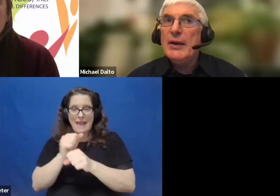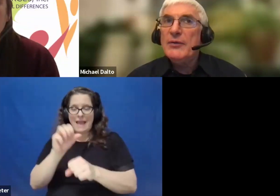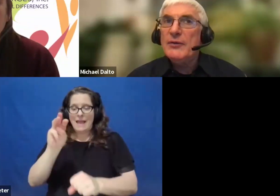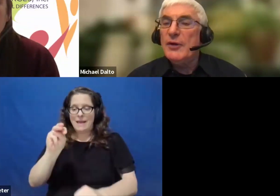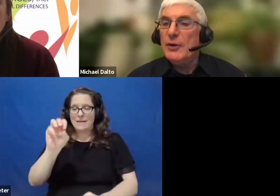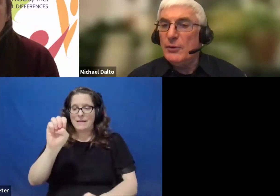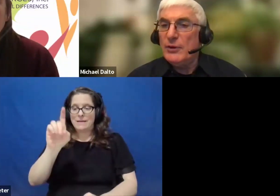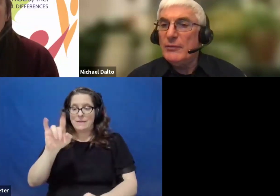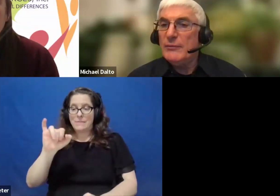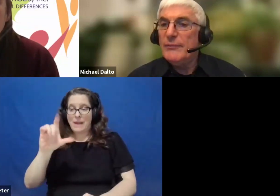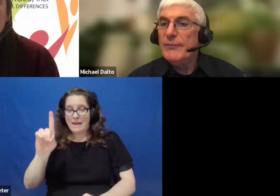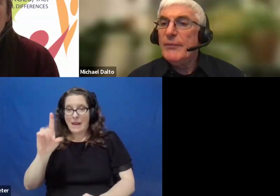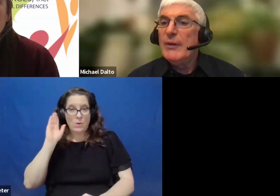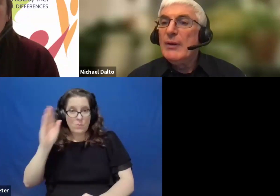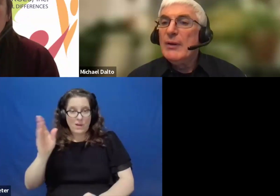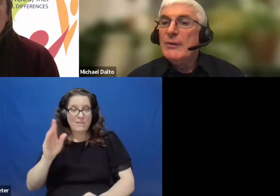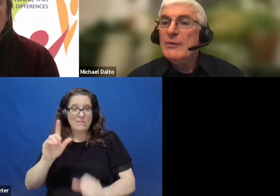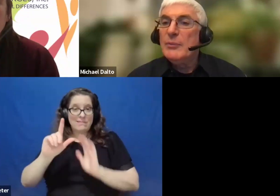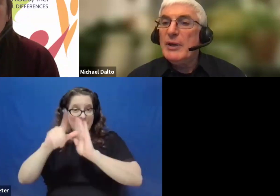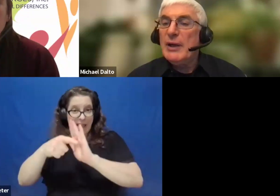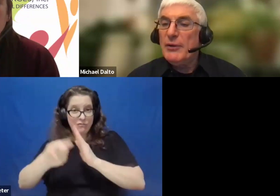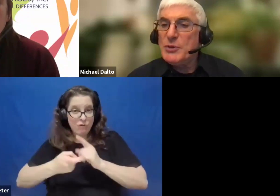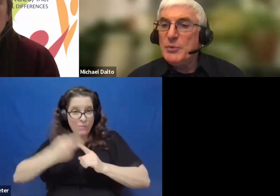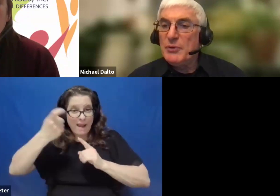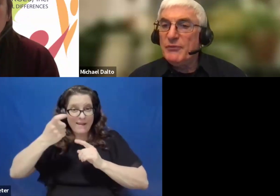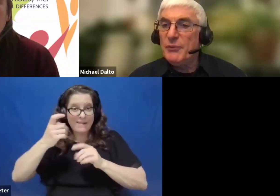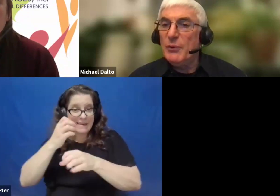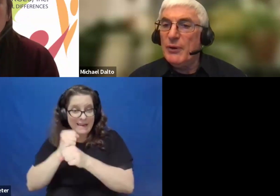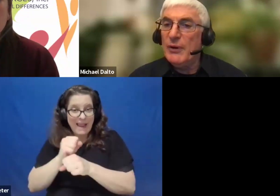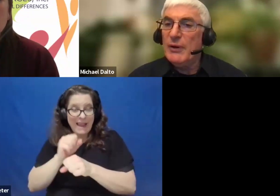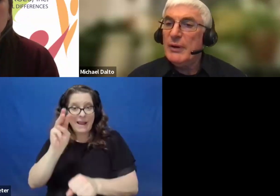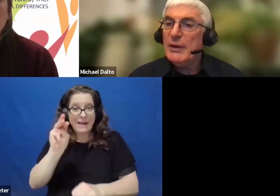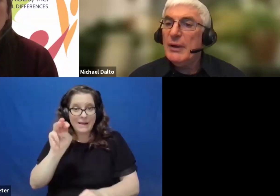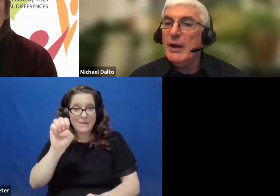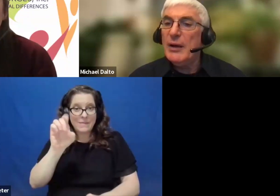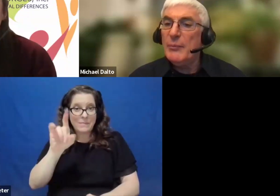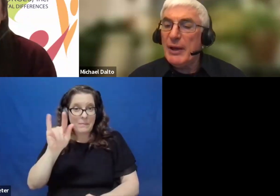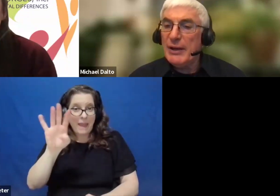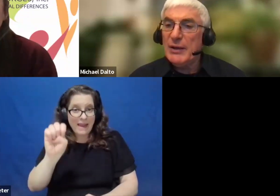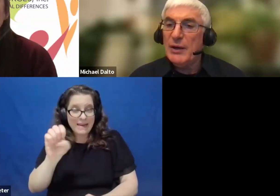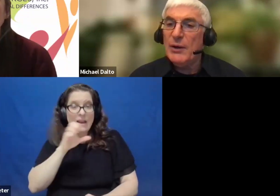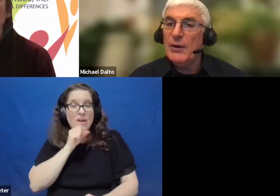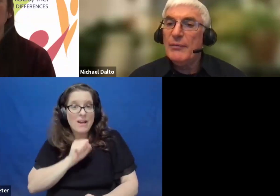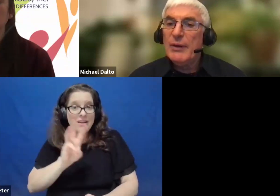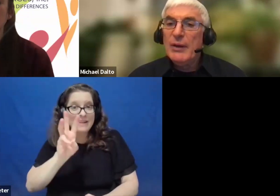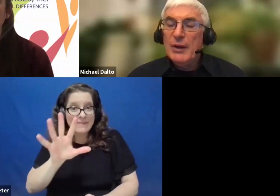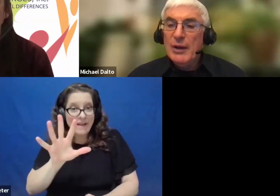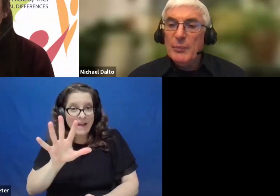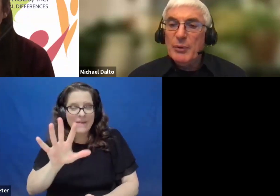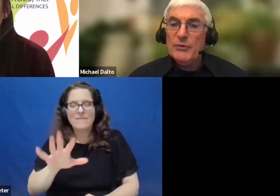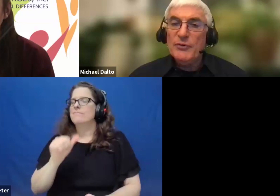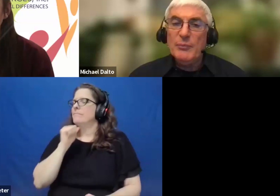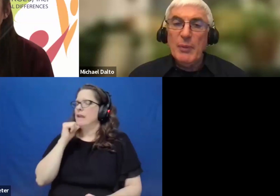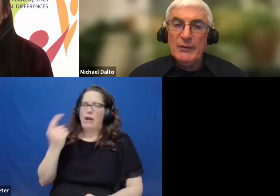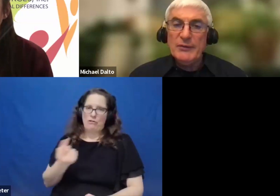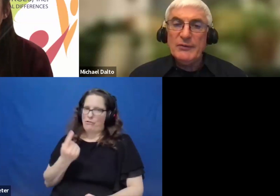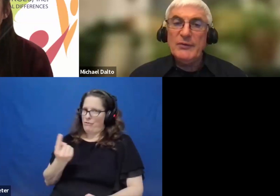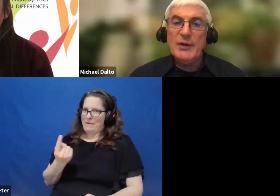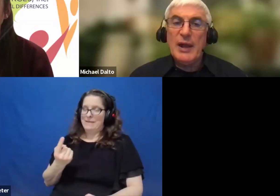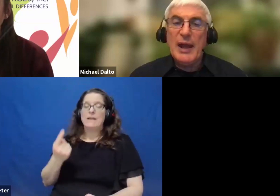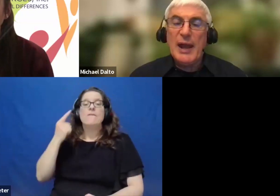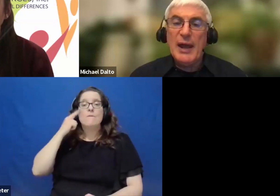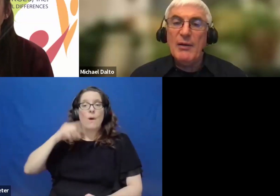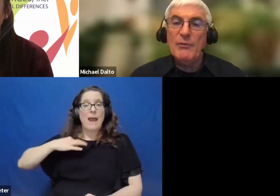Not necessarily. To be eligible for Medicare, a person